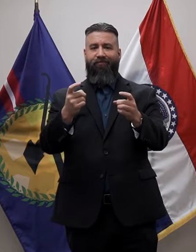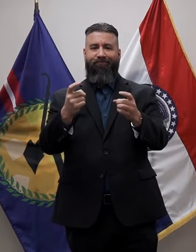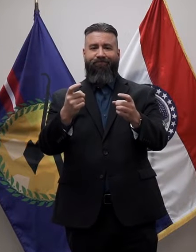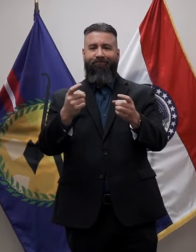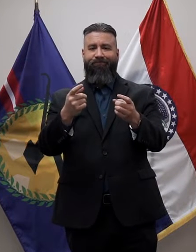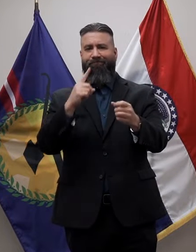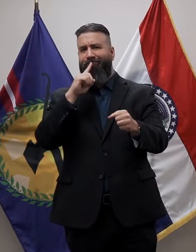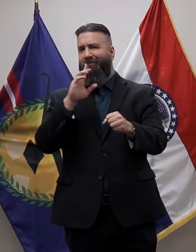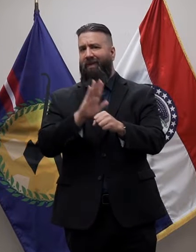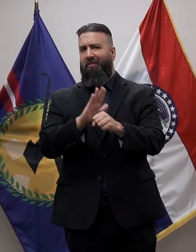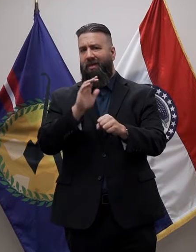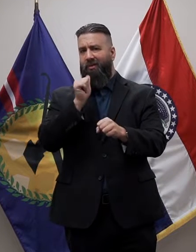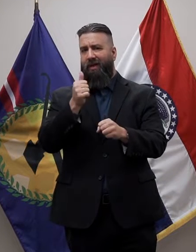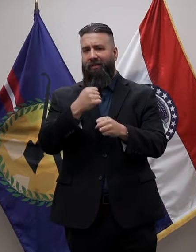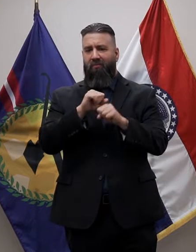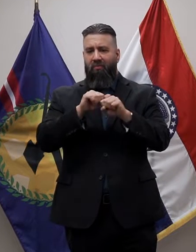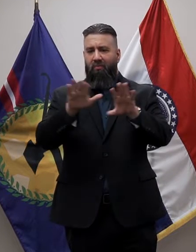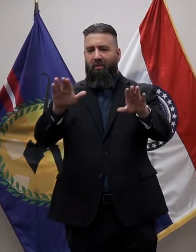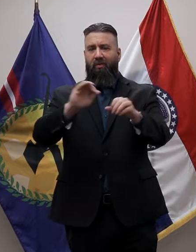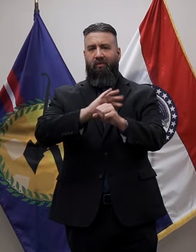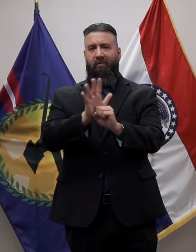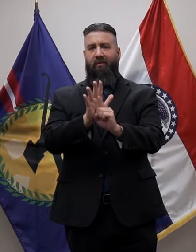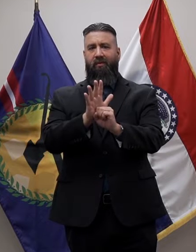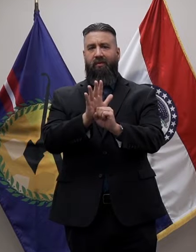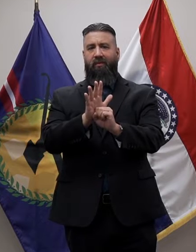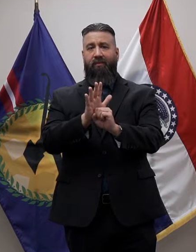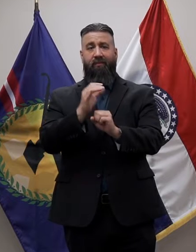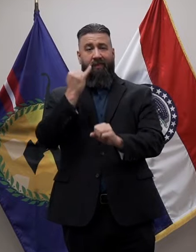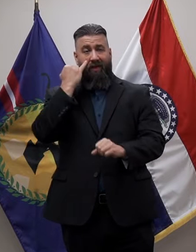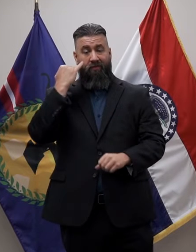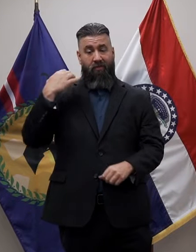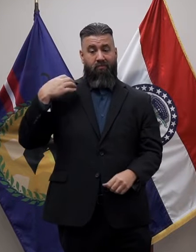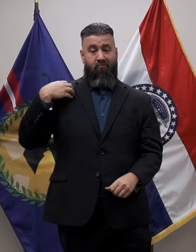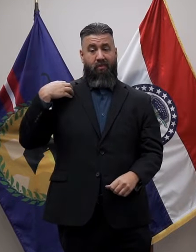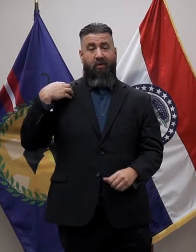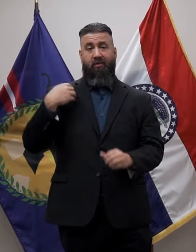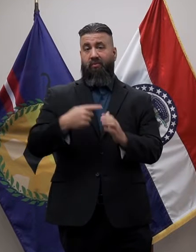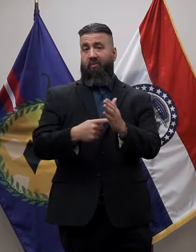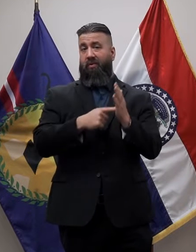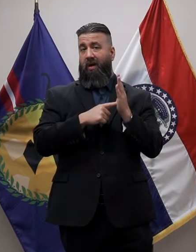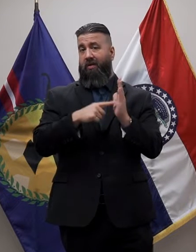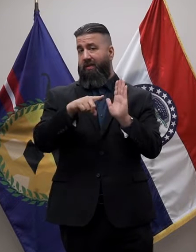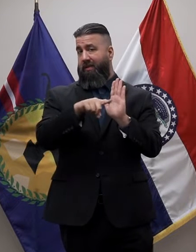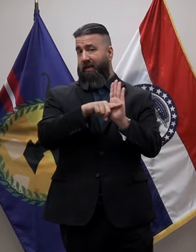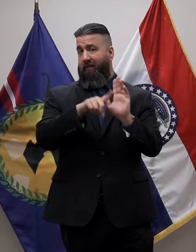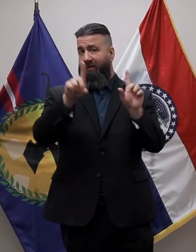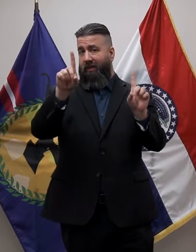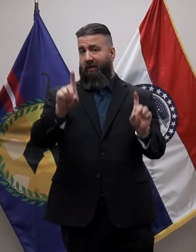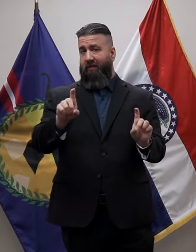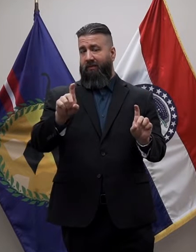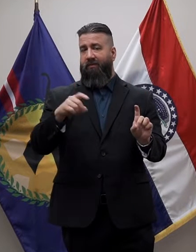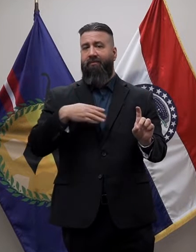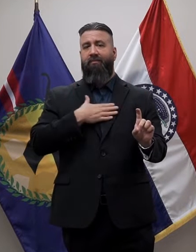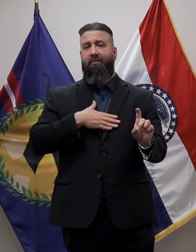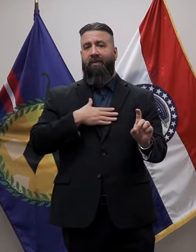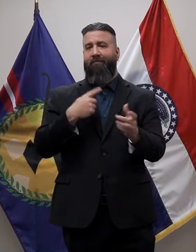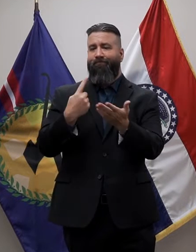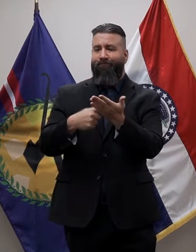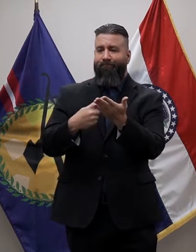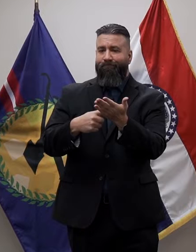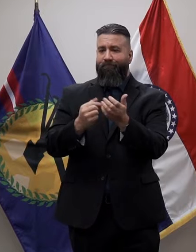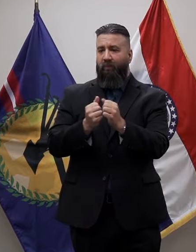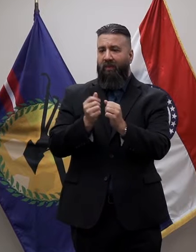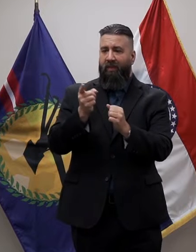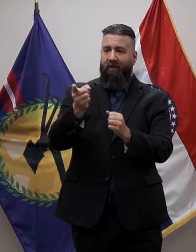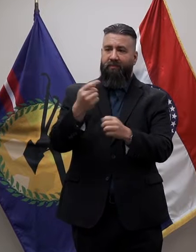get anyone else sick. If your employer requires a negative test to return to work, please consult with them to make